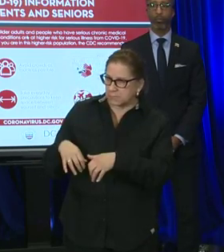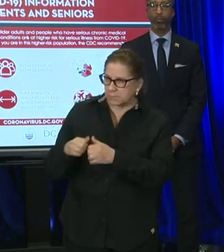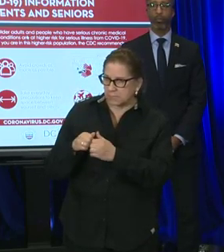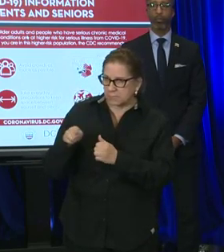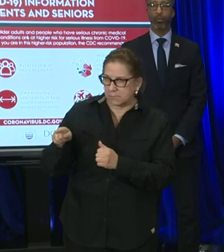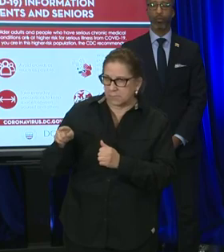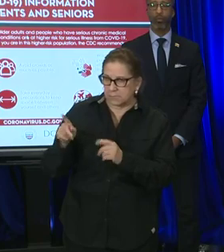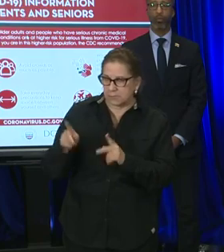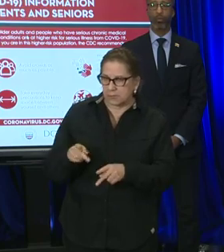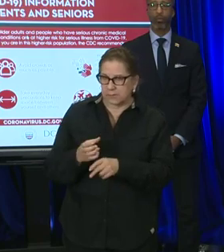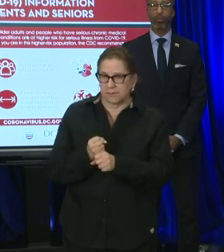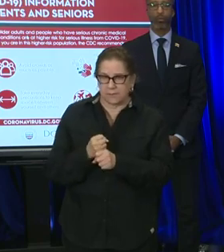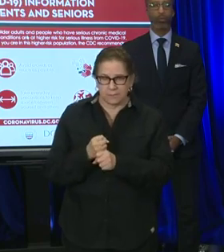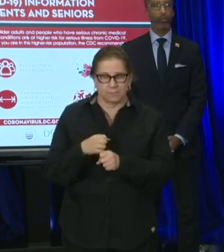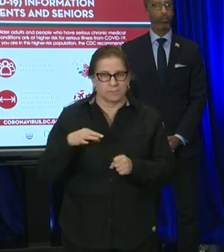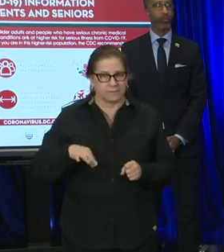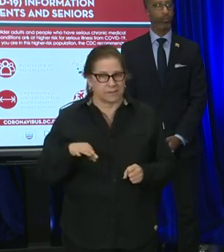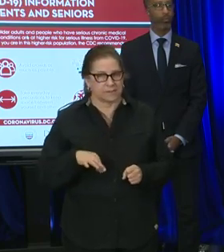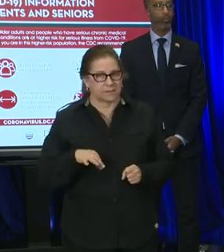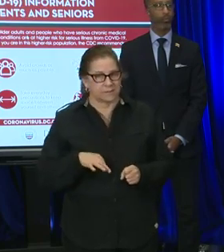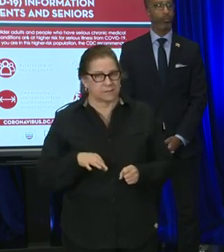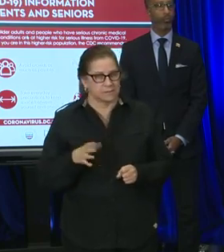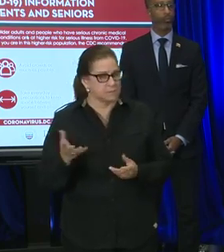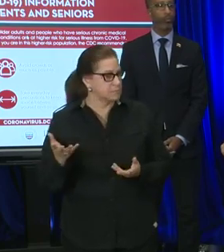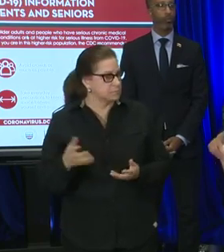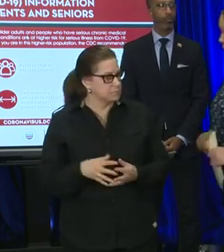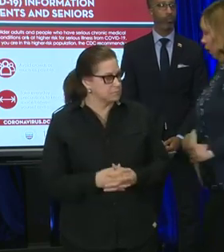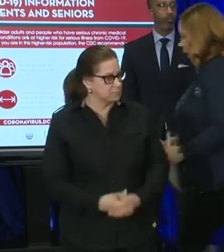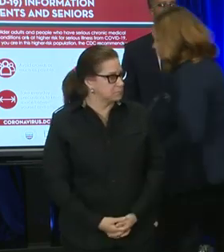to secure future employment.